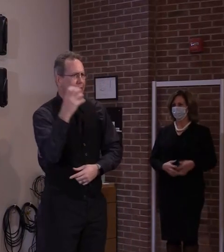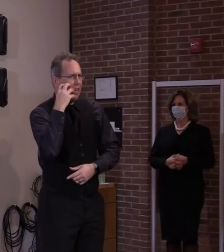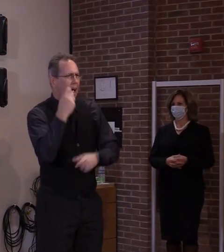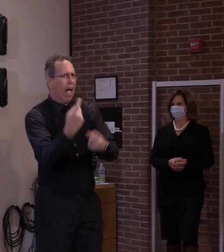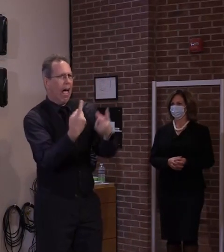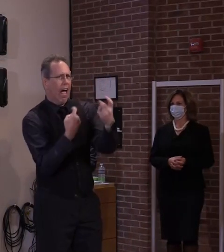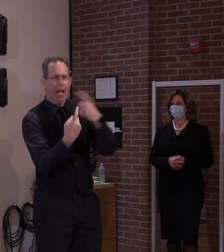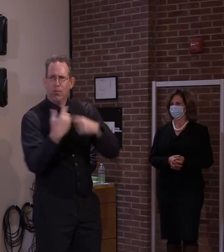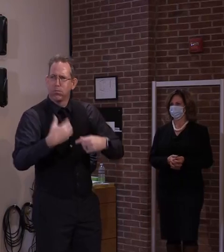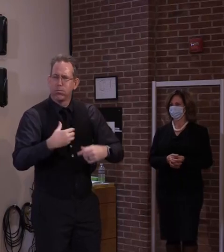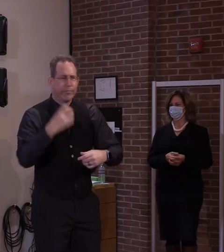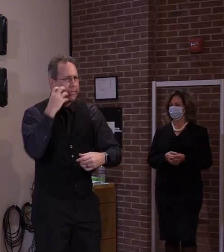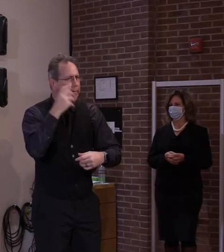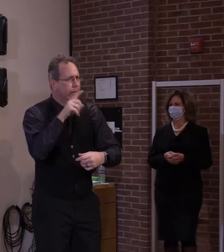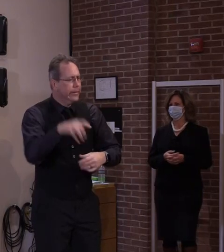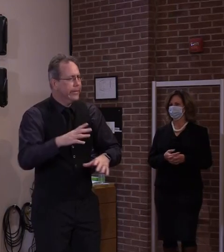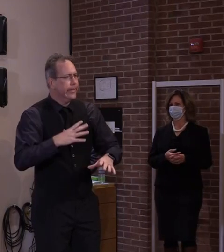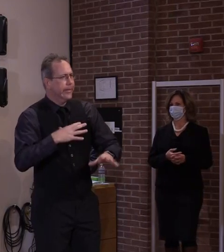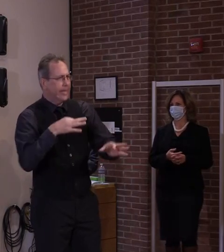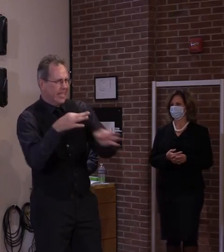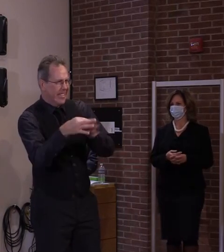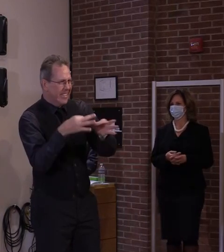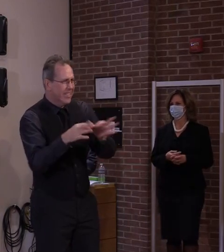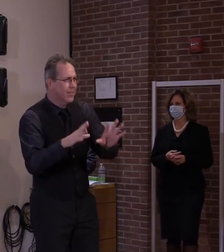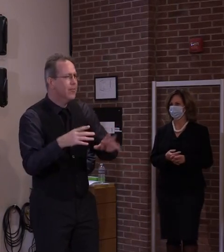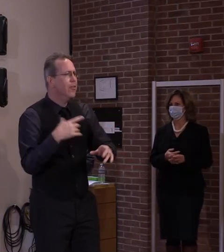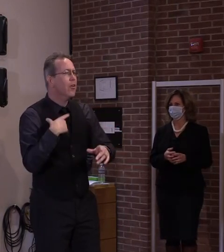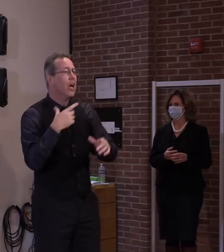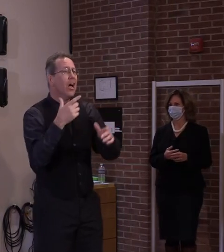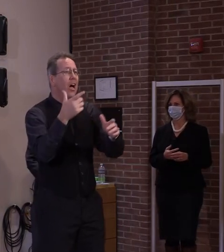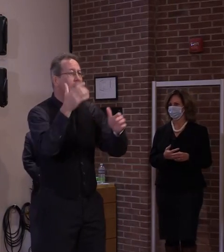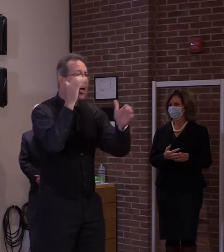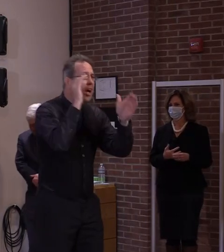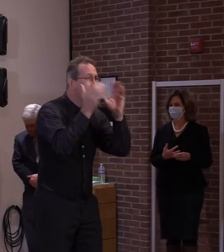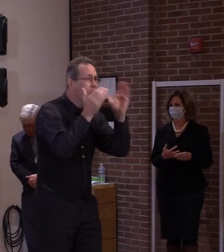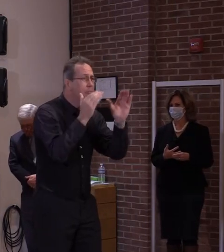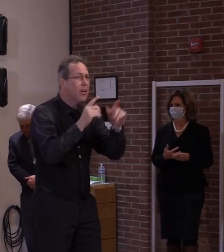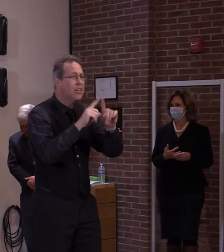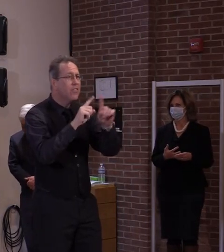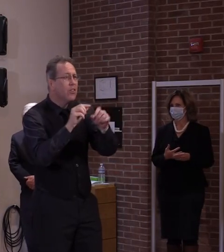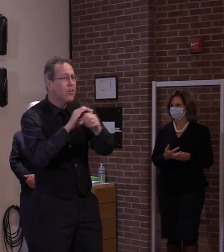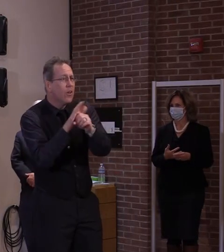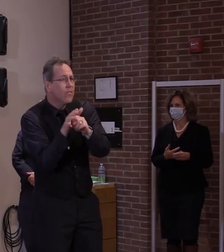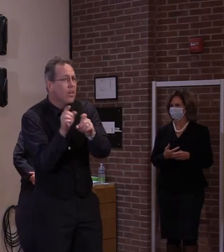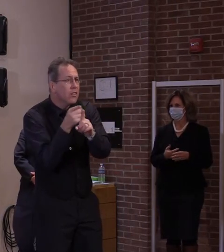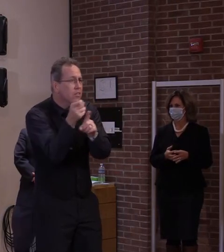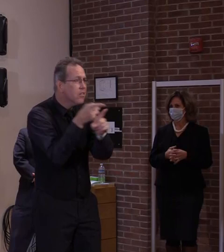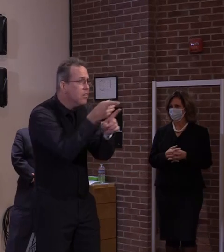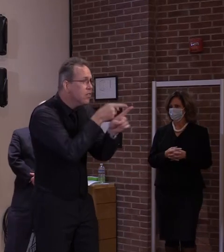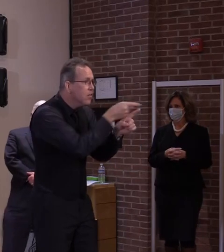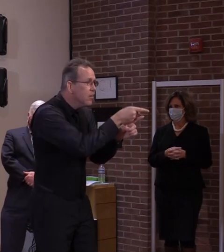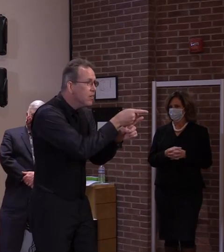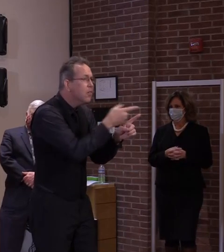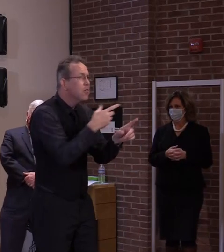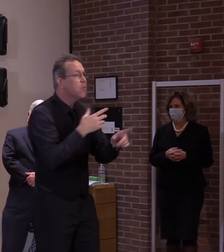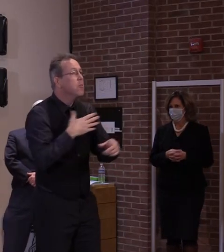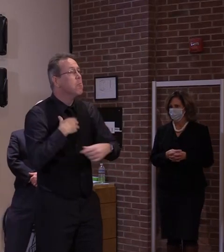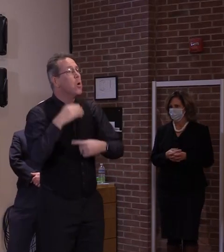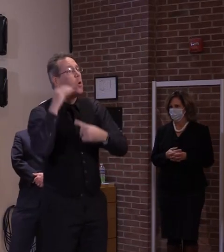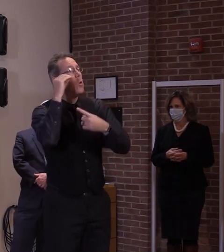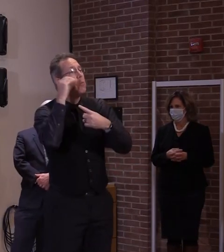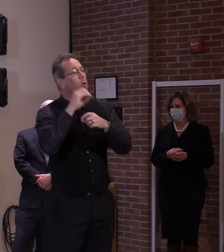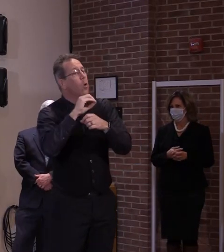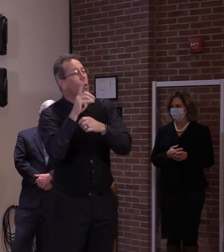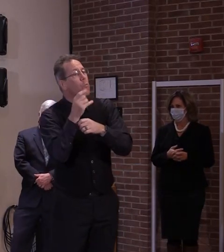more than any variant before, this variant has the capability of